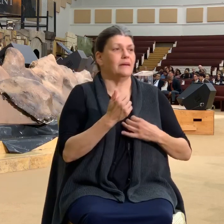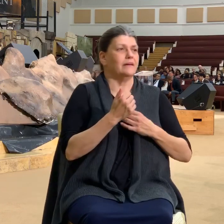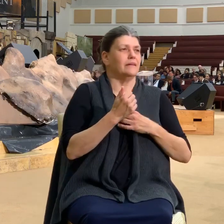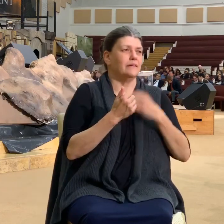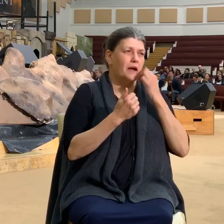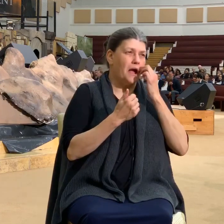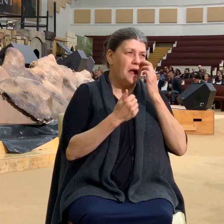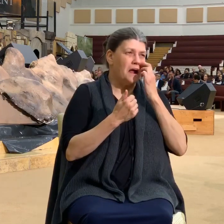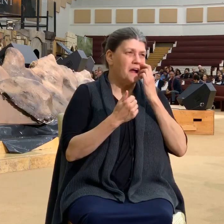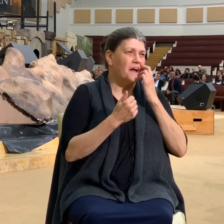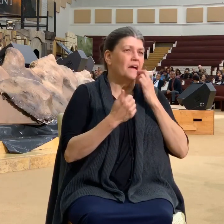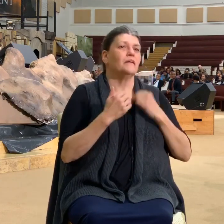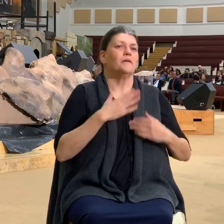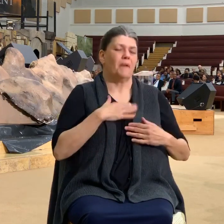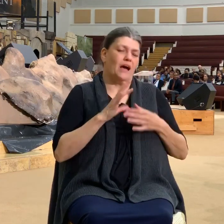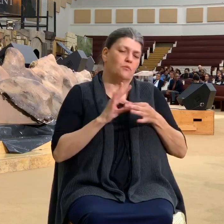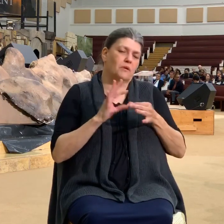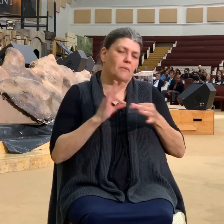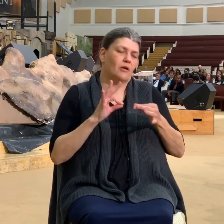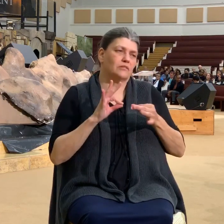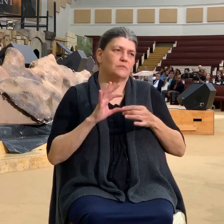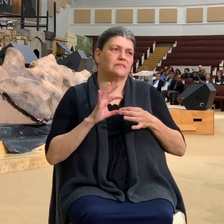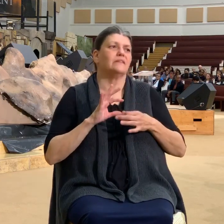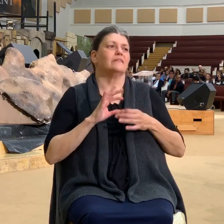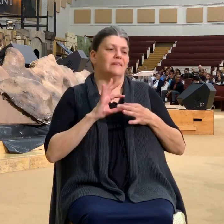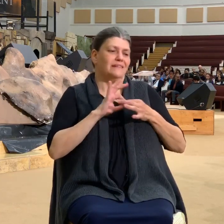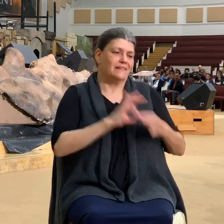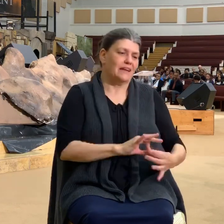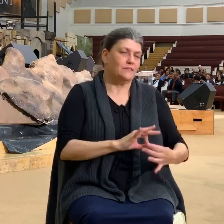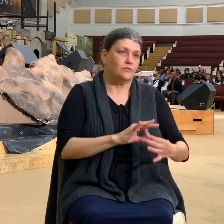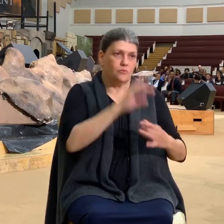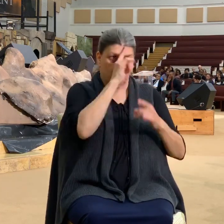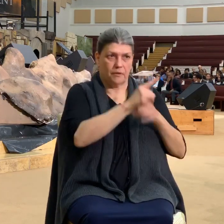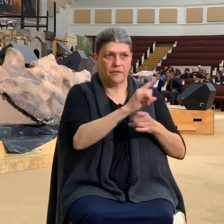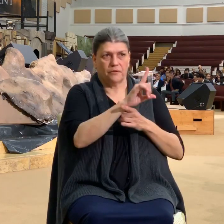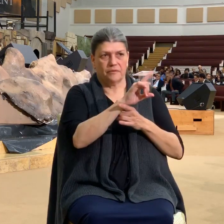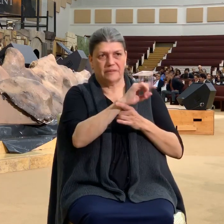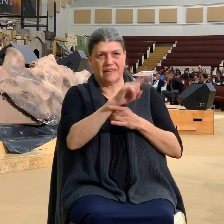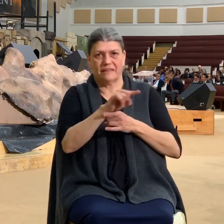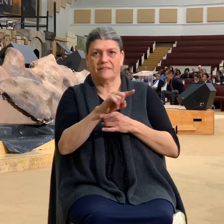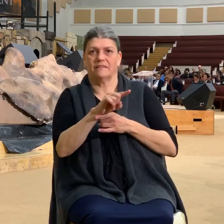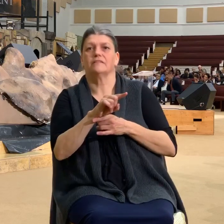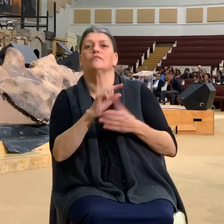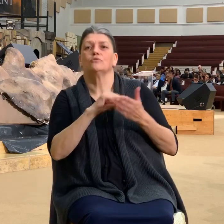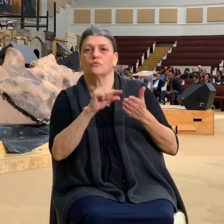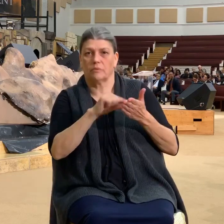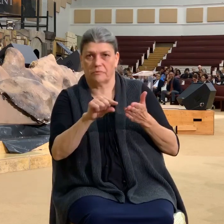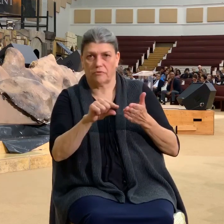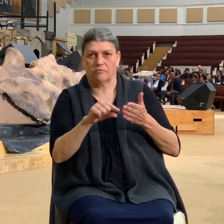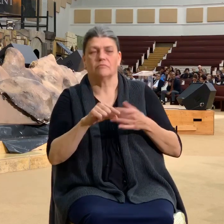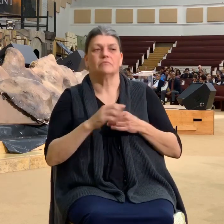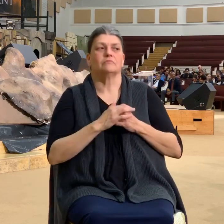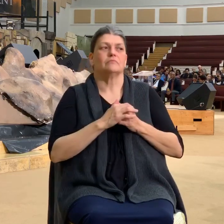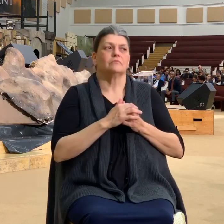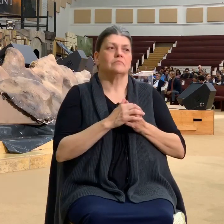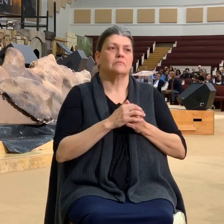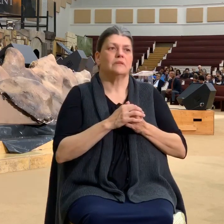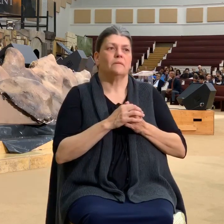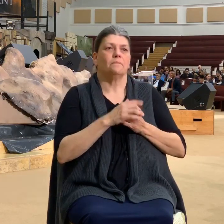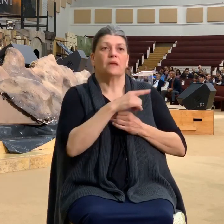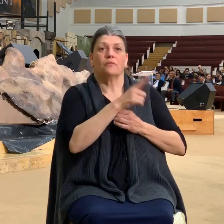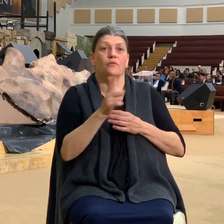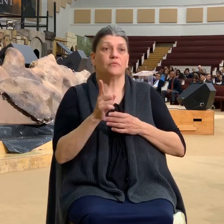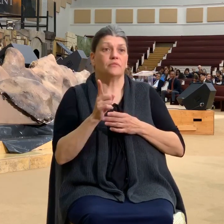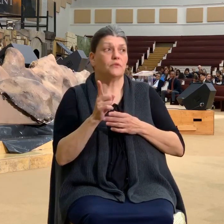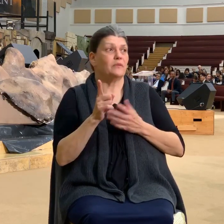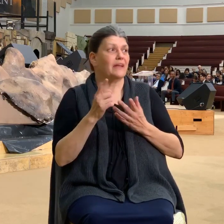of the same passage that Brother Diaz referred to. And those of you